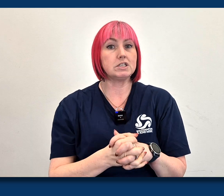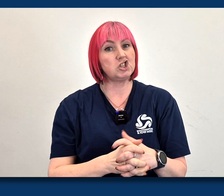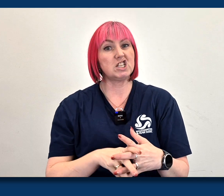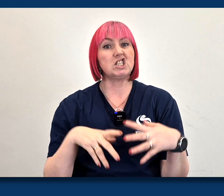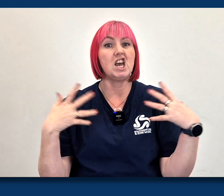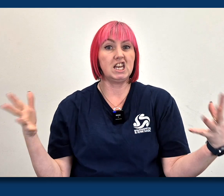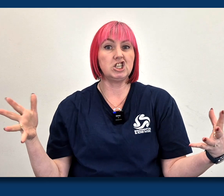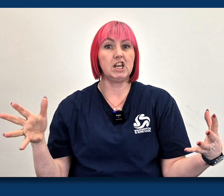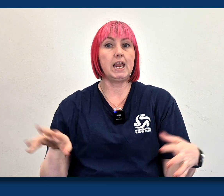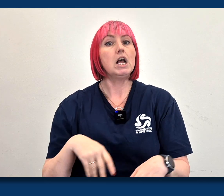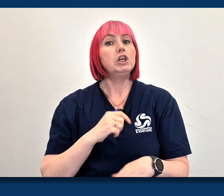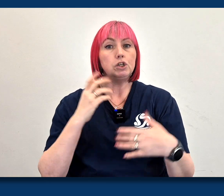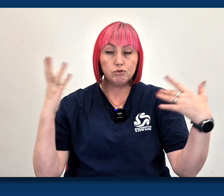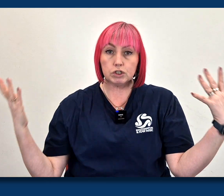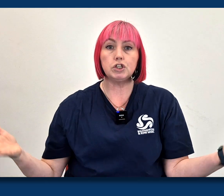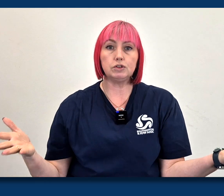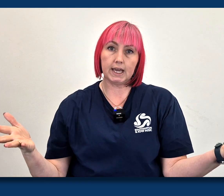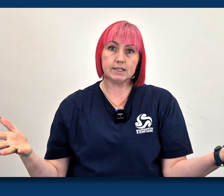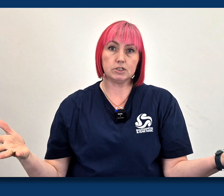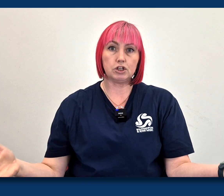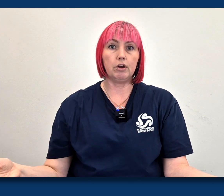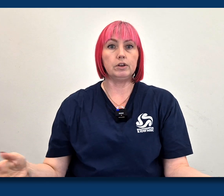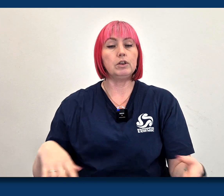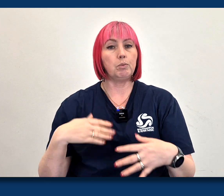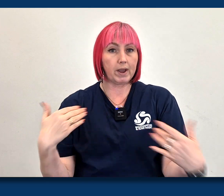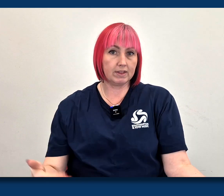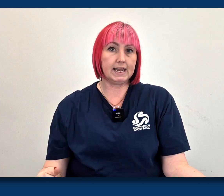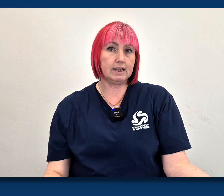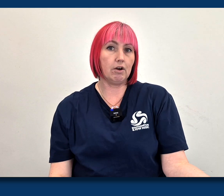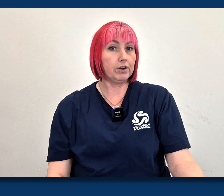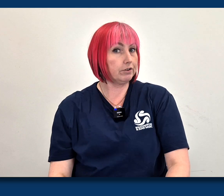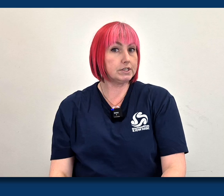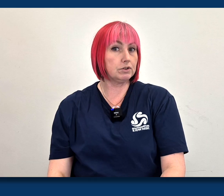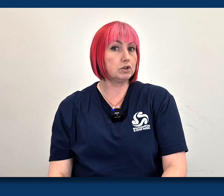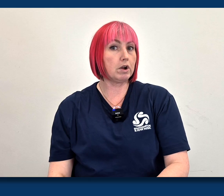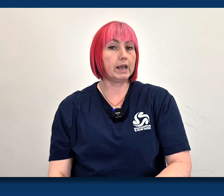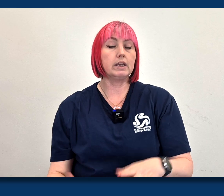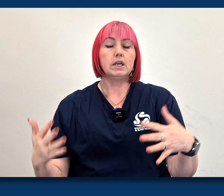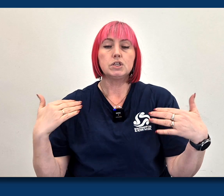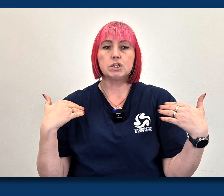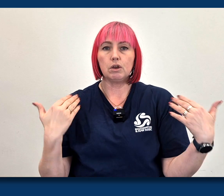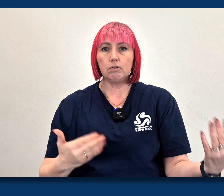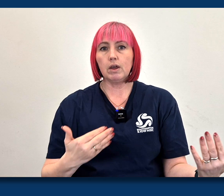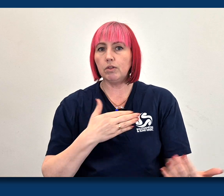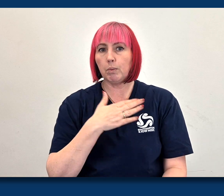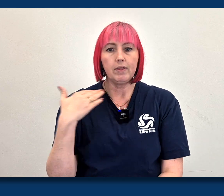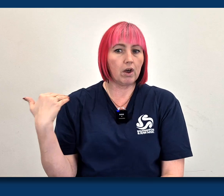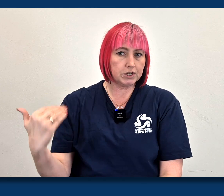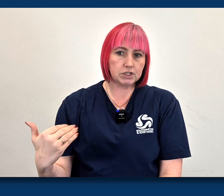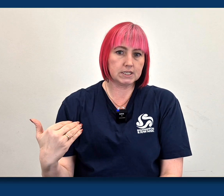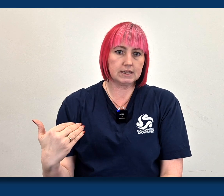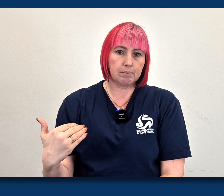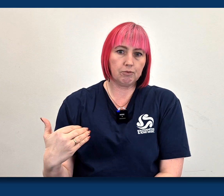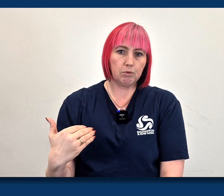suggest that initially you just do that as a chant, the way that Lady Gaga is on the track. So the way that I just did that performance